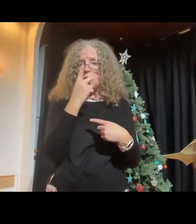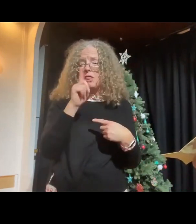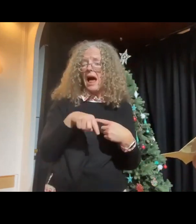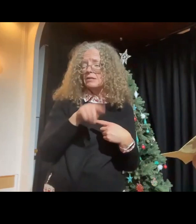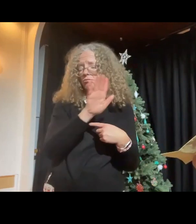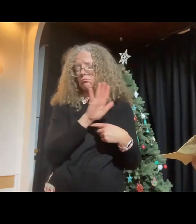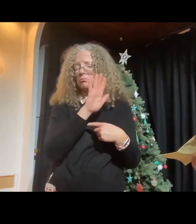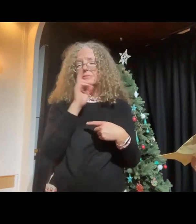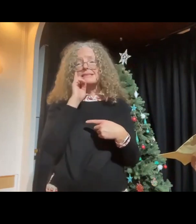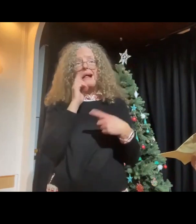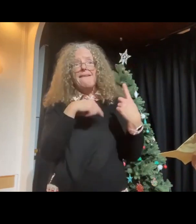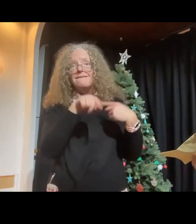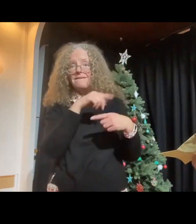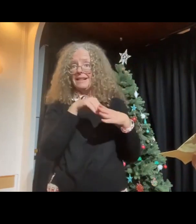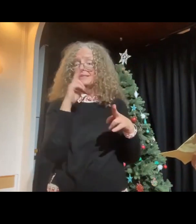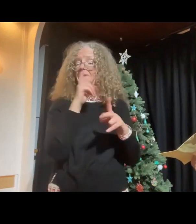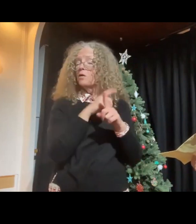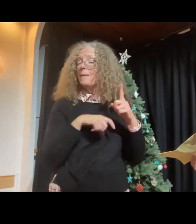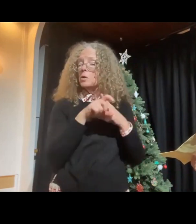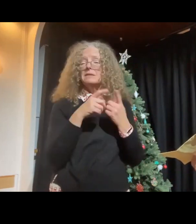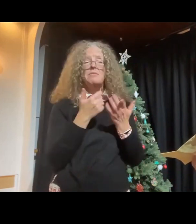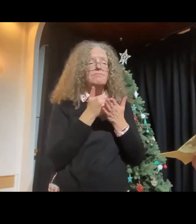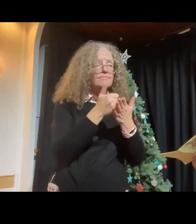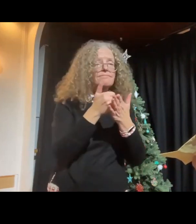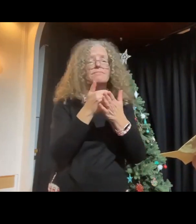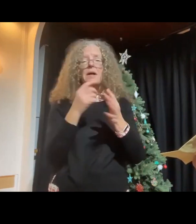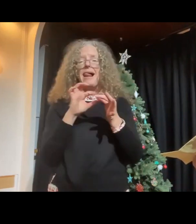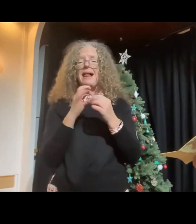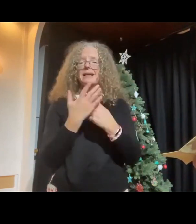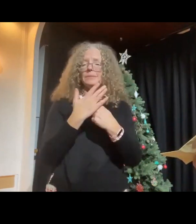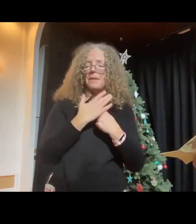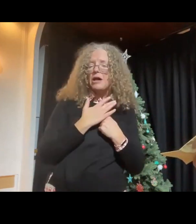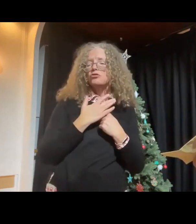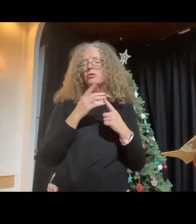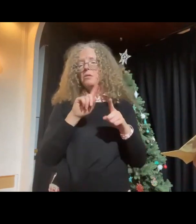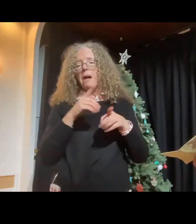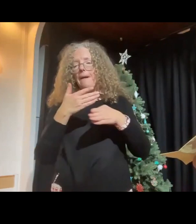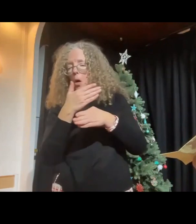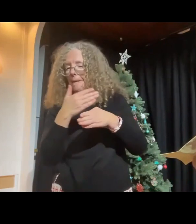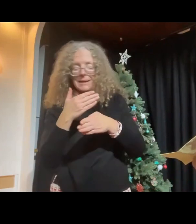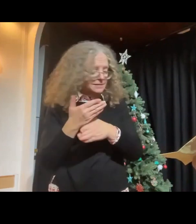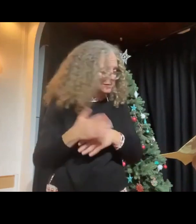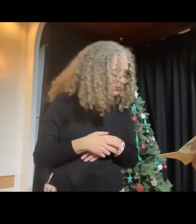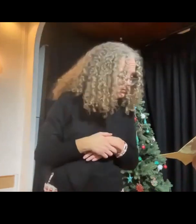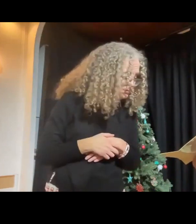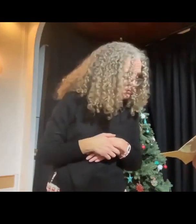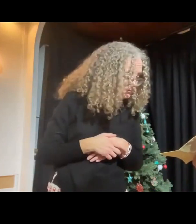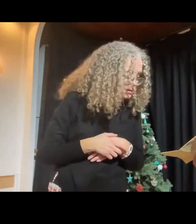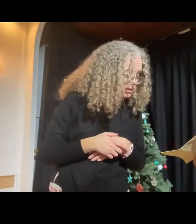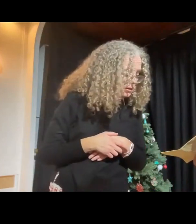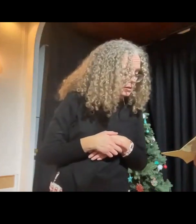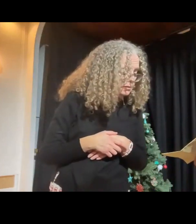he does give advice, and he works with the deaf community locally to him and is interested